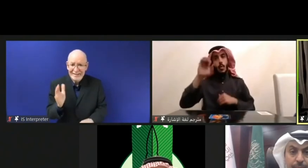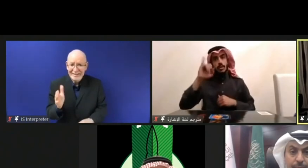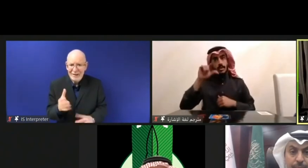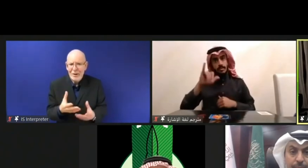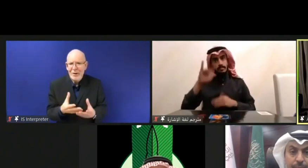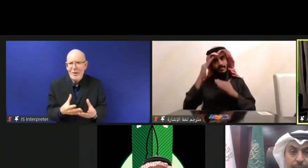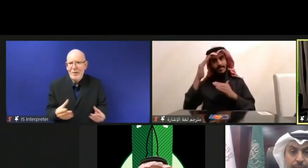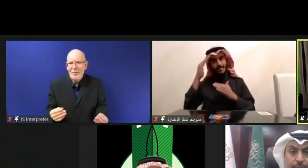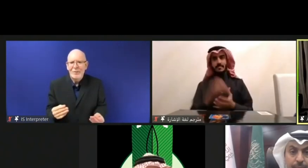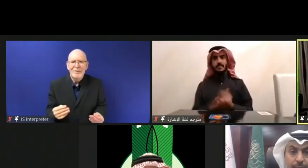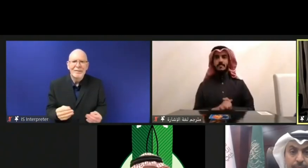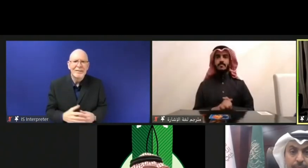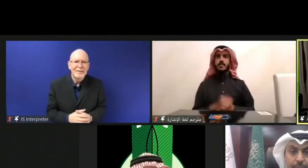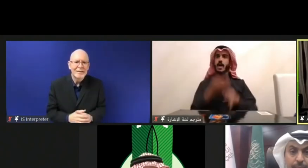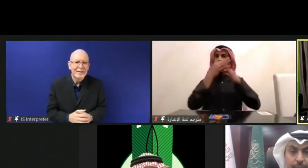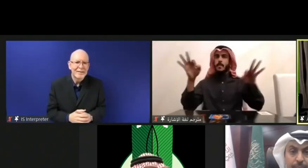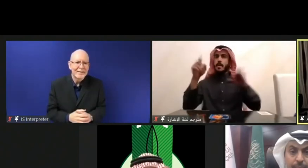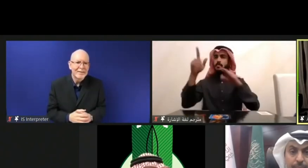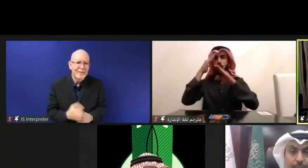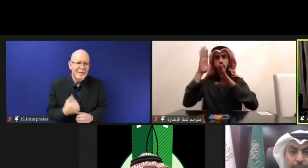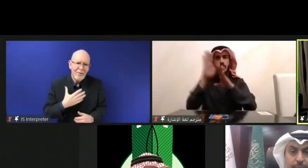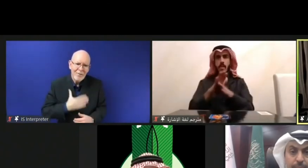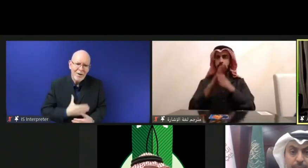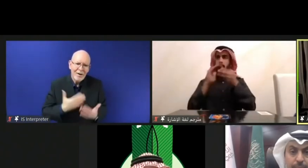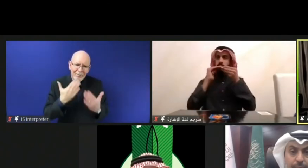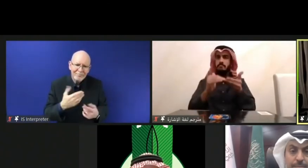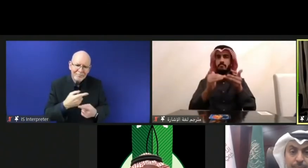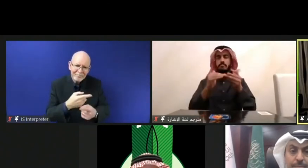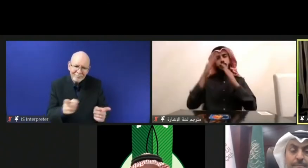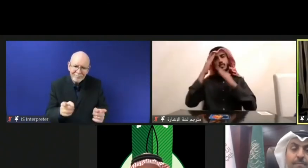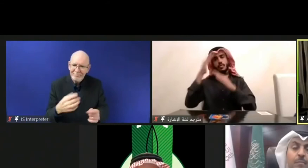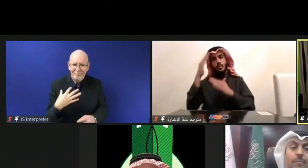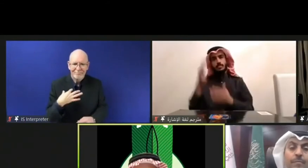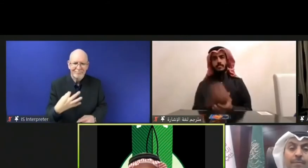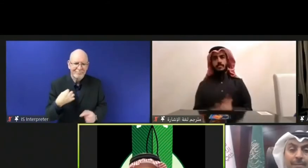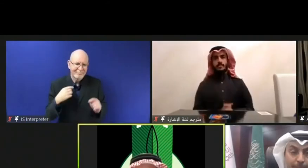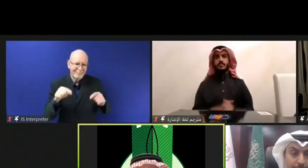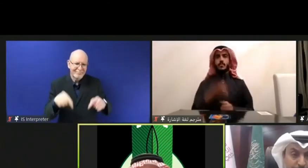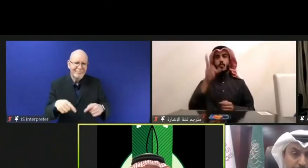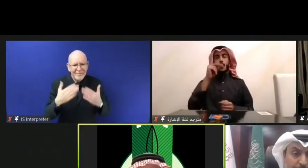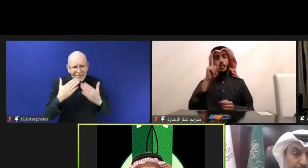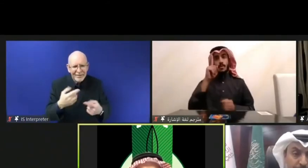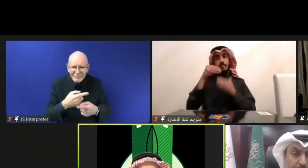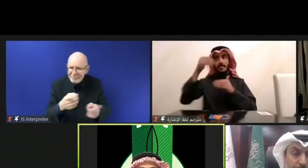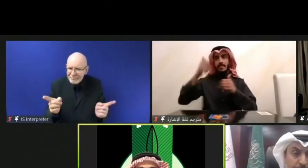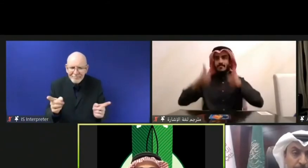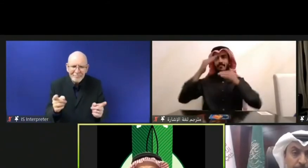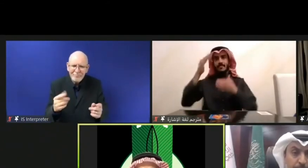again for all your help and support. Thank you. Good luck with everything. Thank you. Thank you very much, Sheikh Amr.